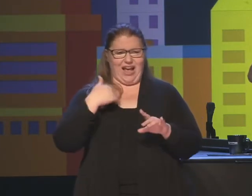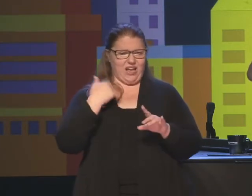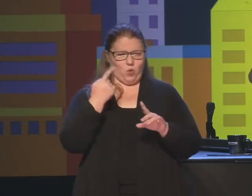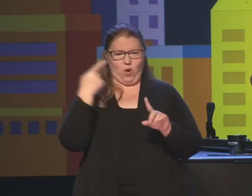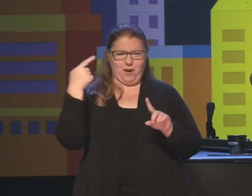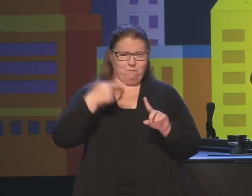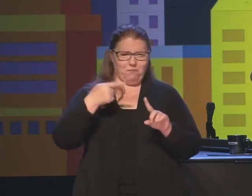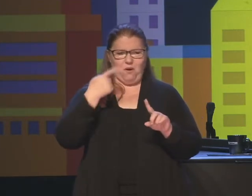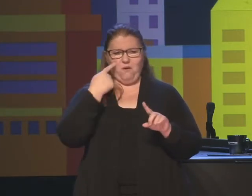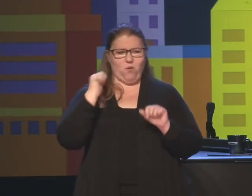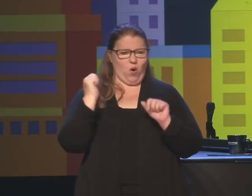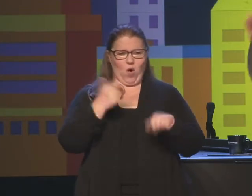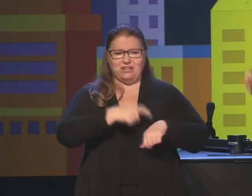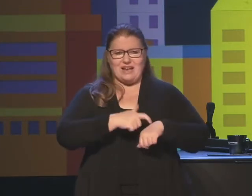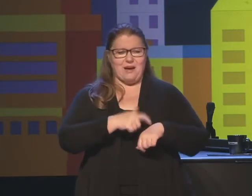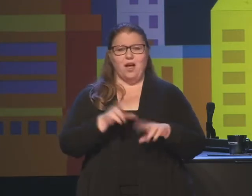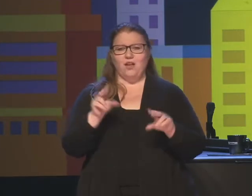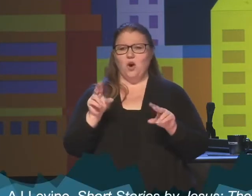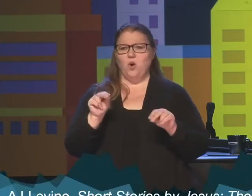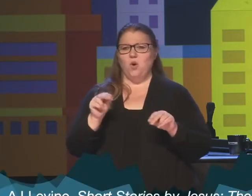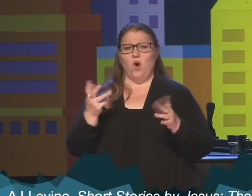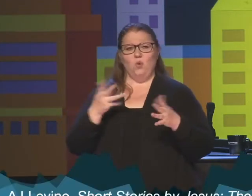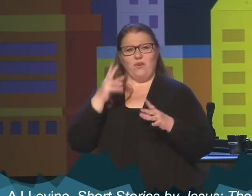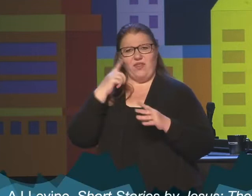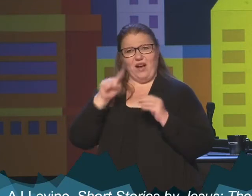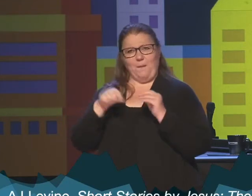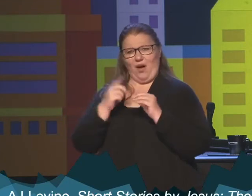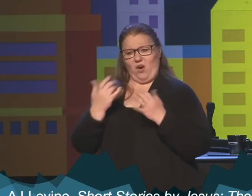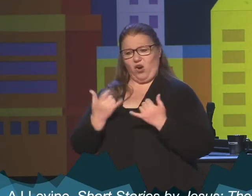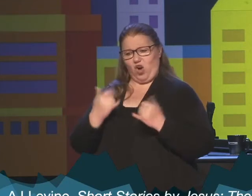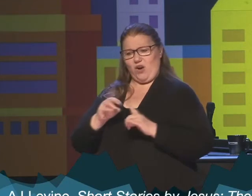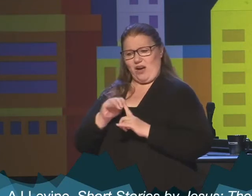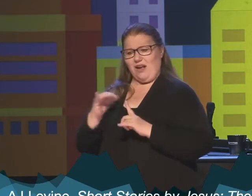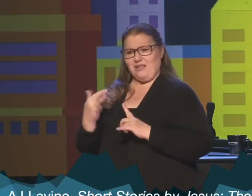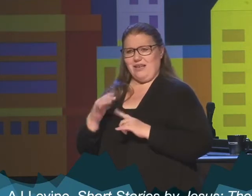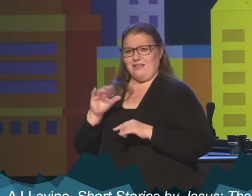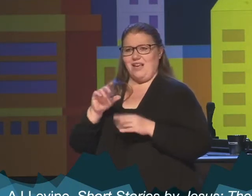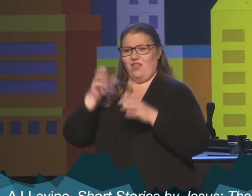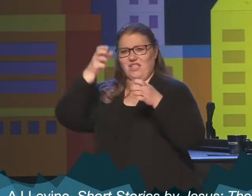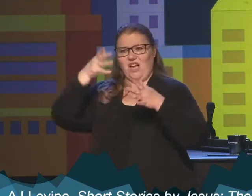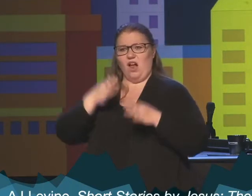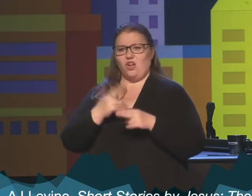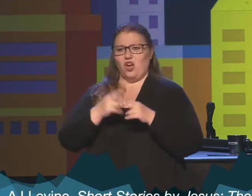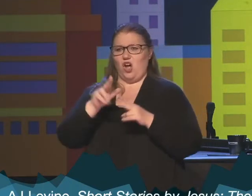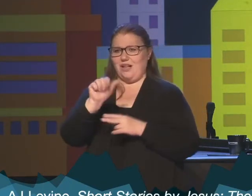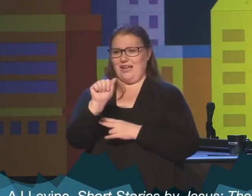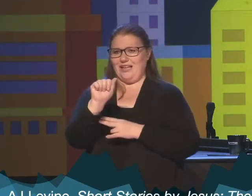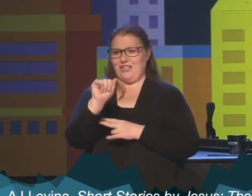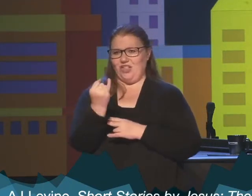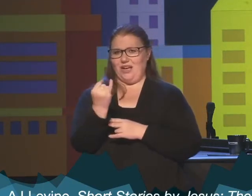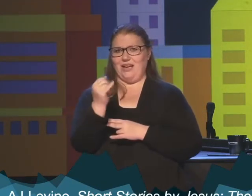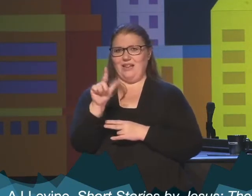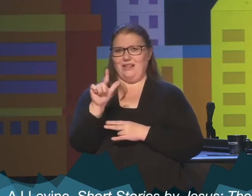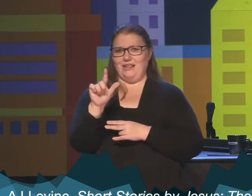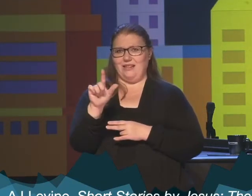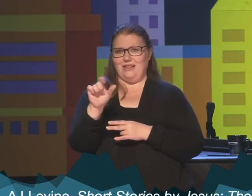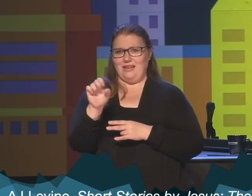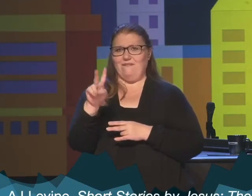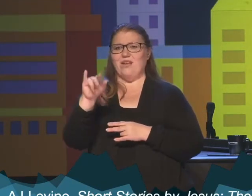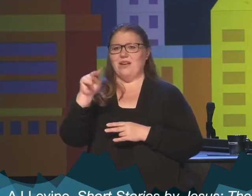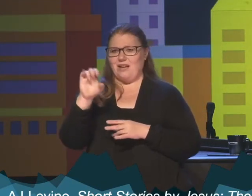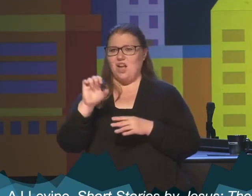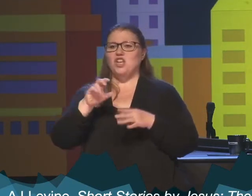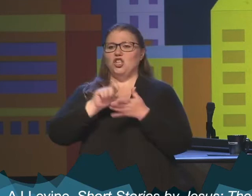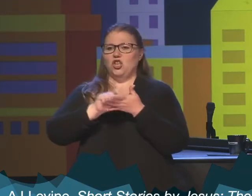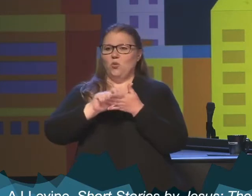but what would it look like if we thought about our current context? There's a scholar, A.J. Levine, and she wrote a book called Short Stories by Jesus,